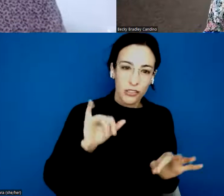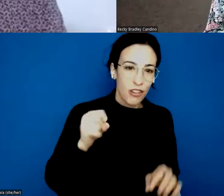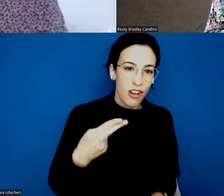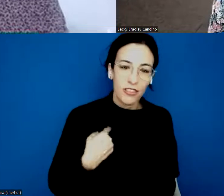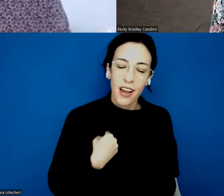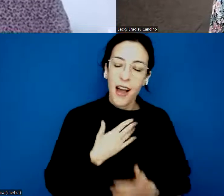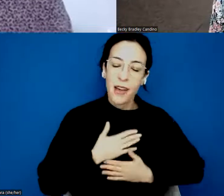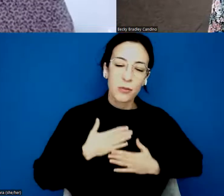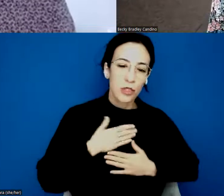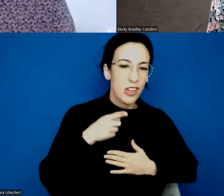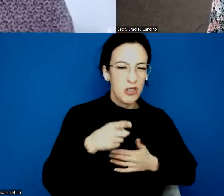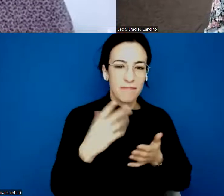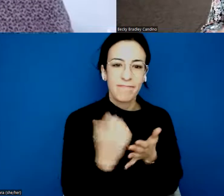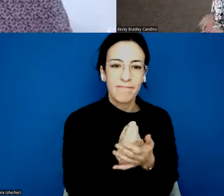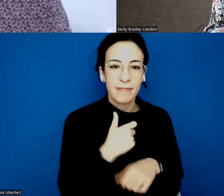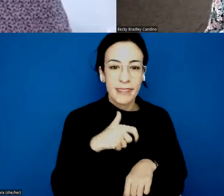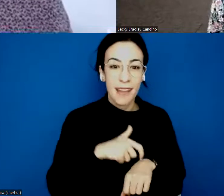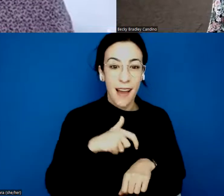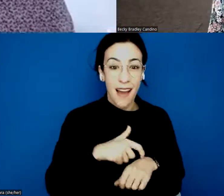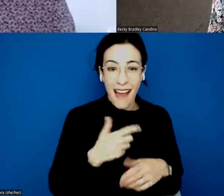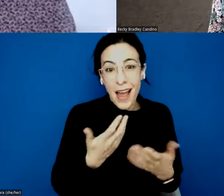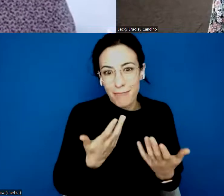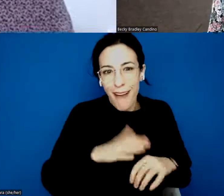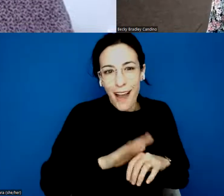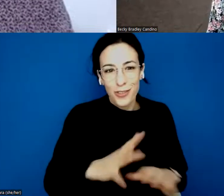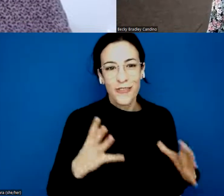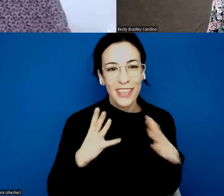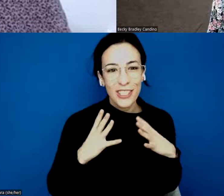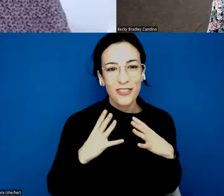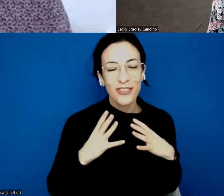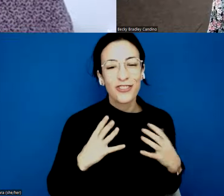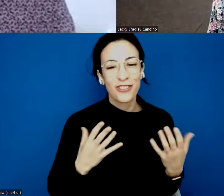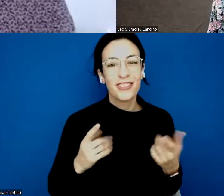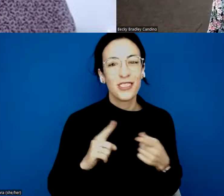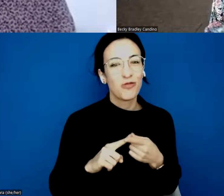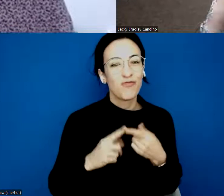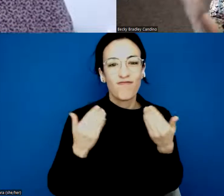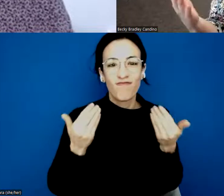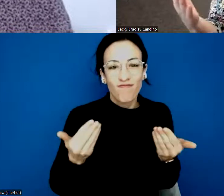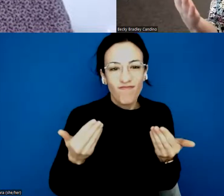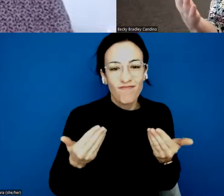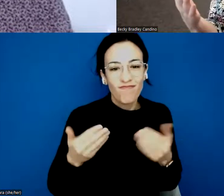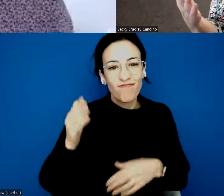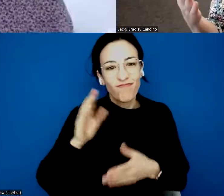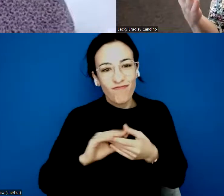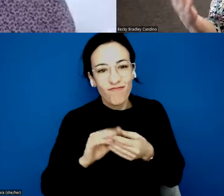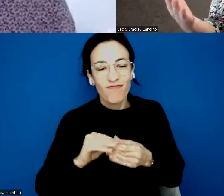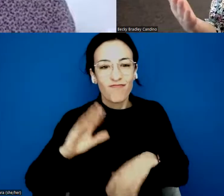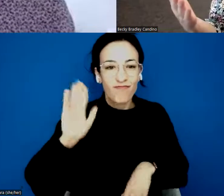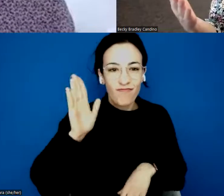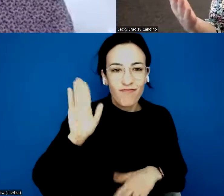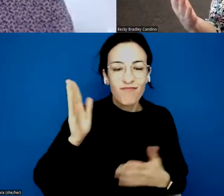you taking this time out on your vacation to speak to